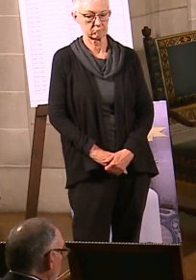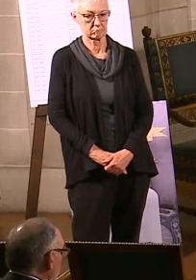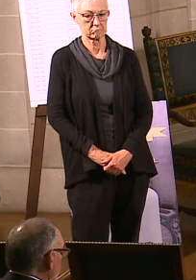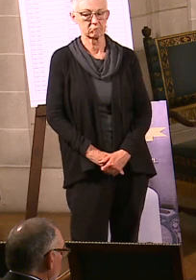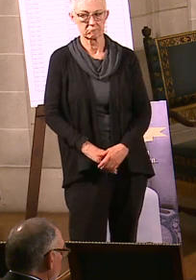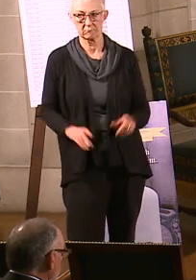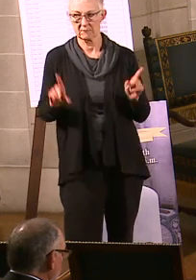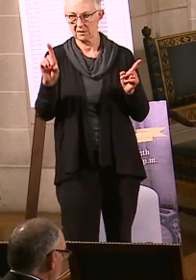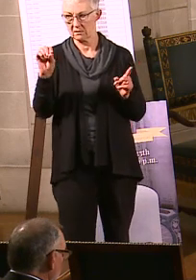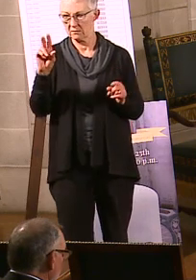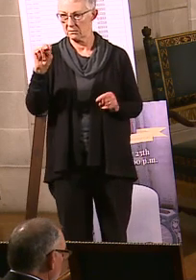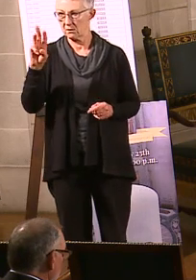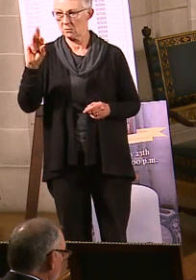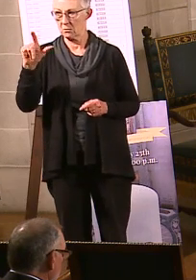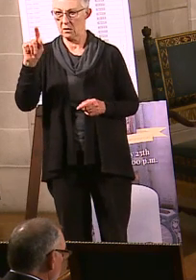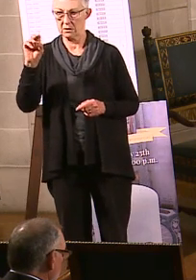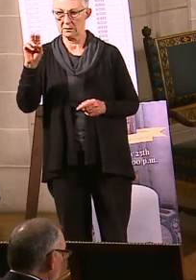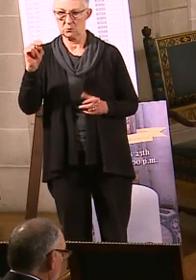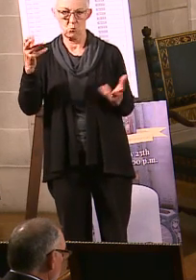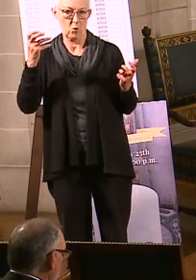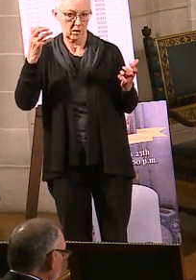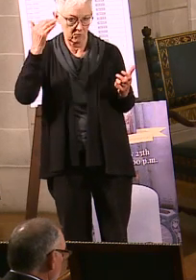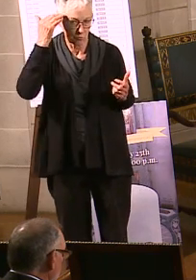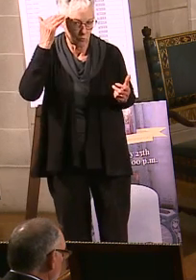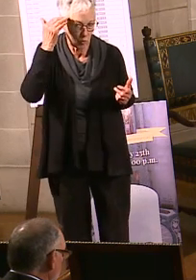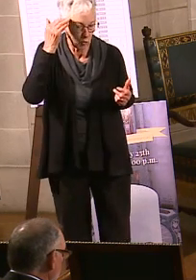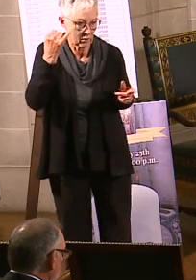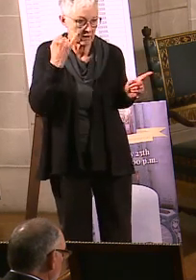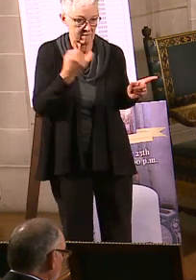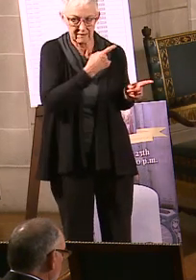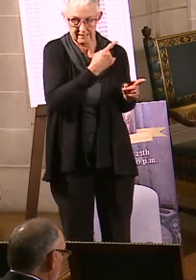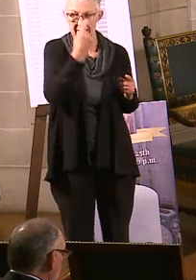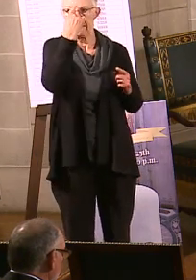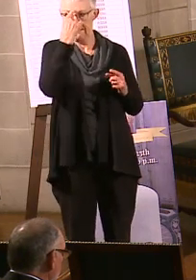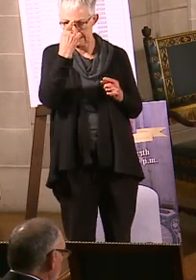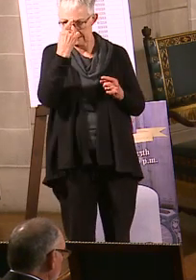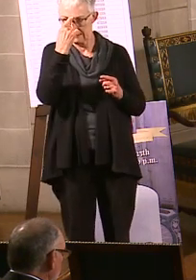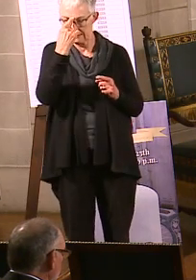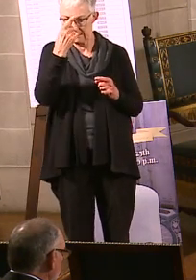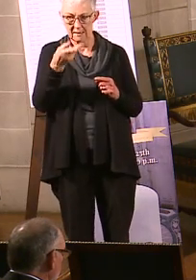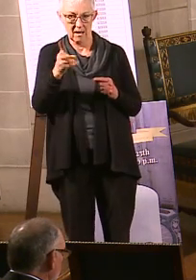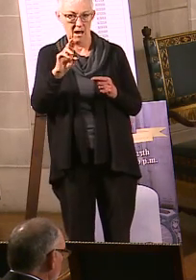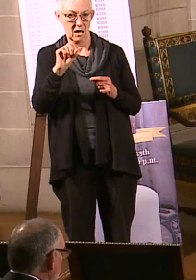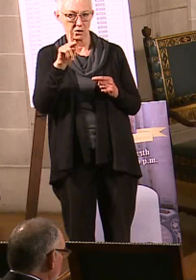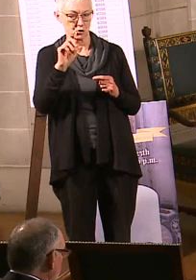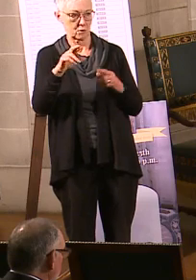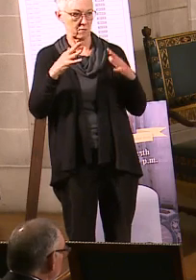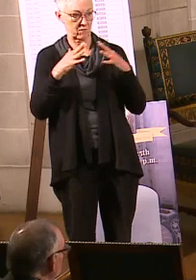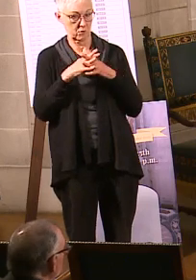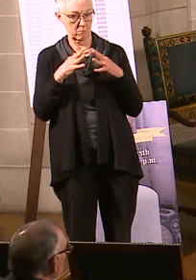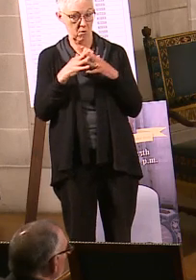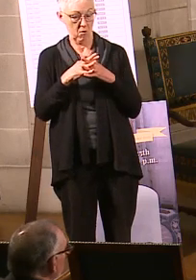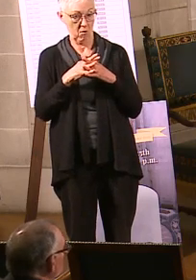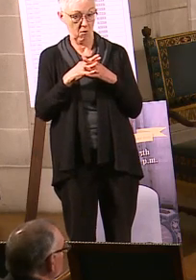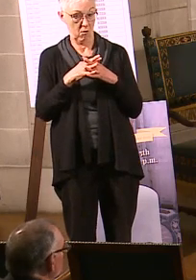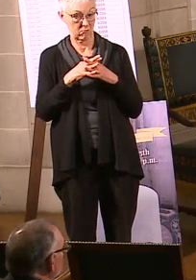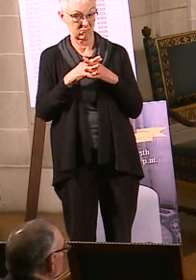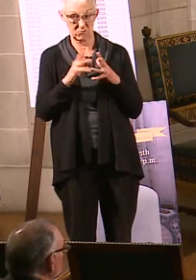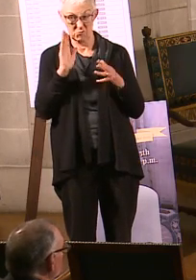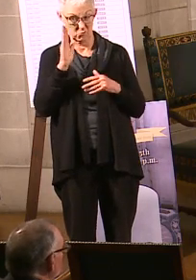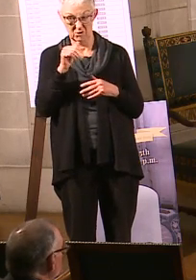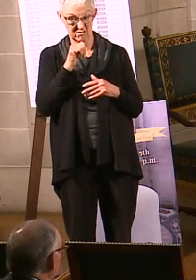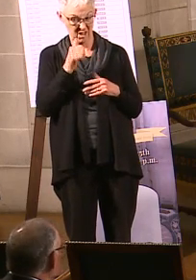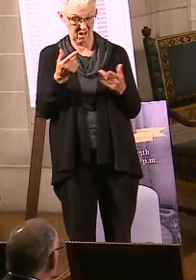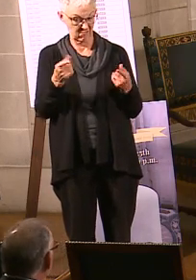So Don Walton wants to know if I think Husker football is going to be unlikely this fall. So I would